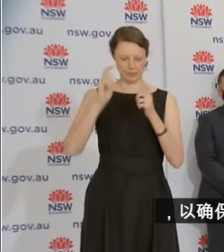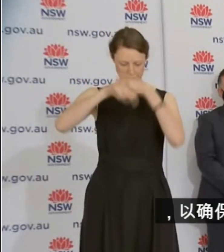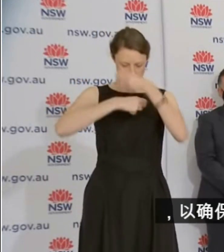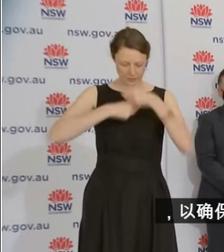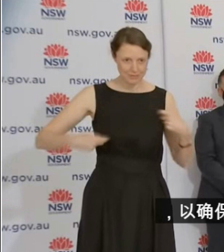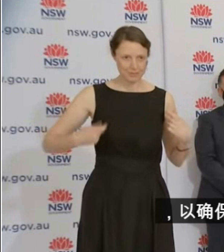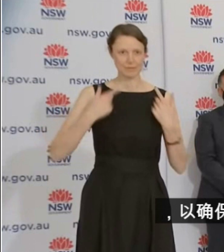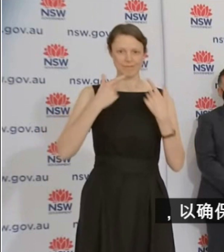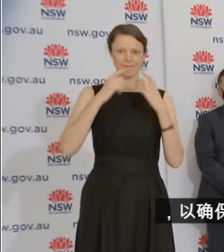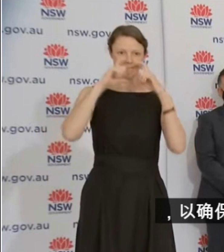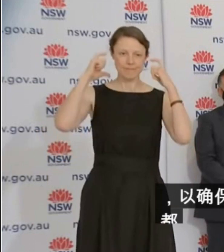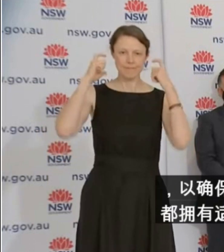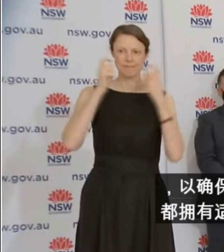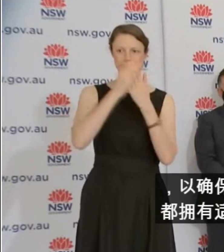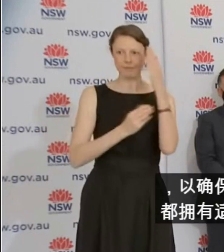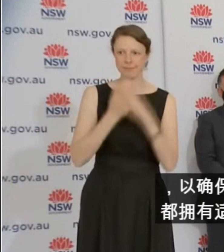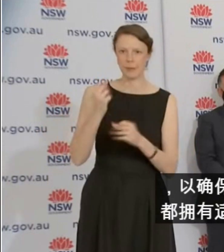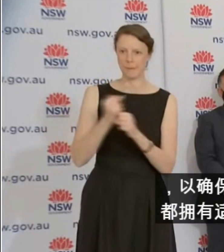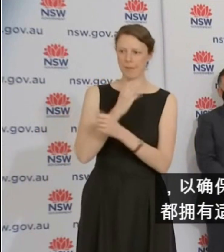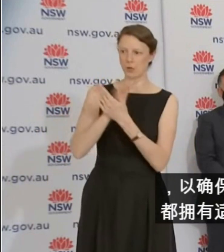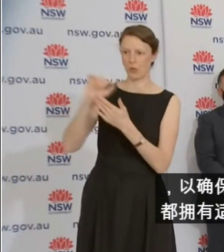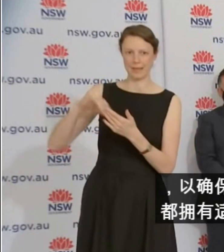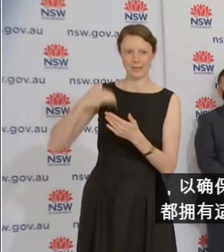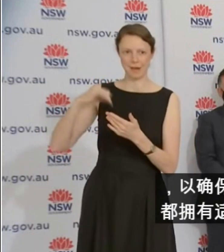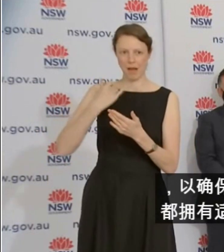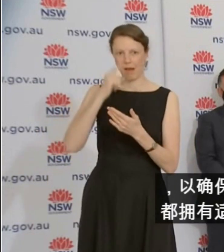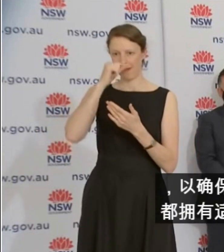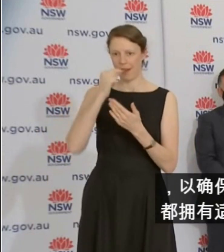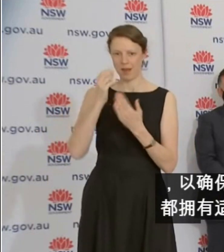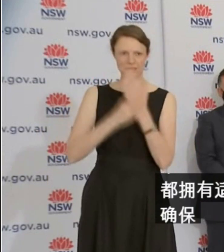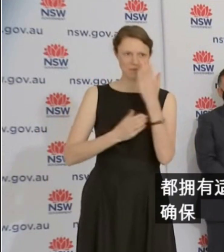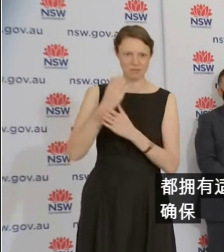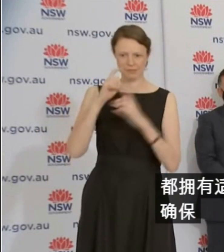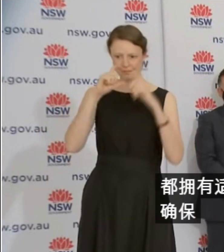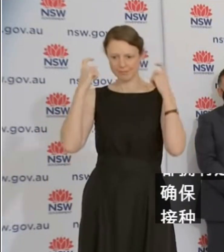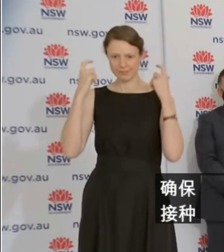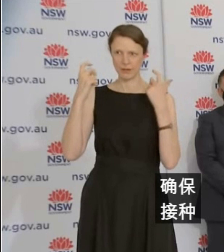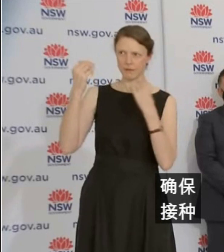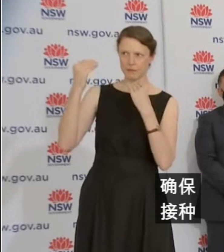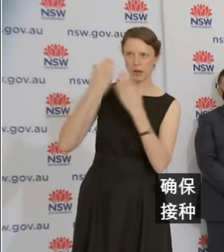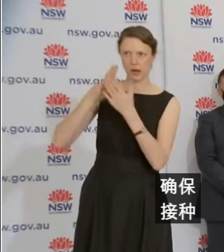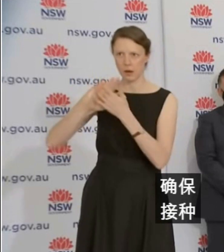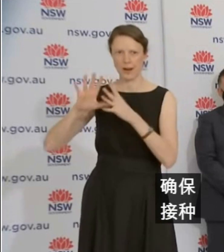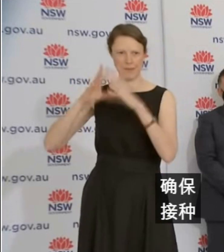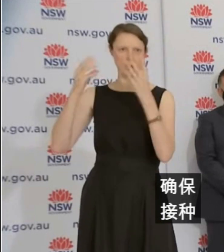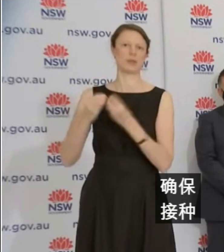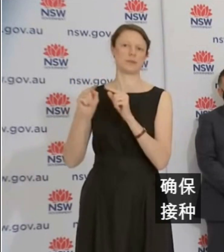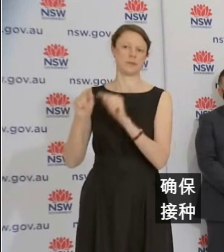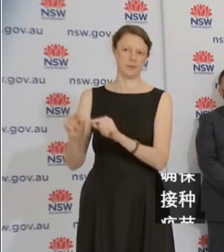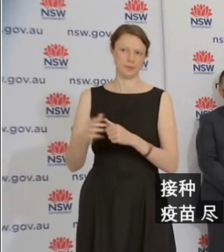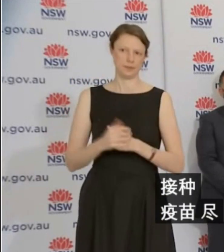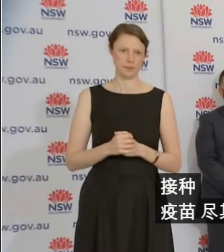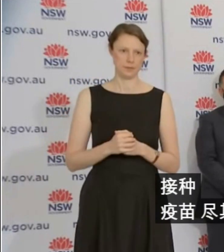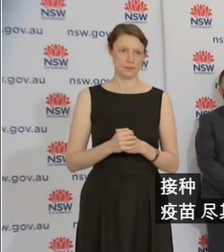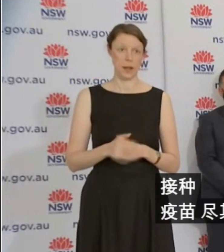the staff there have the appropriate PPE, that vaccination uptake